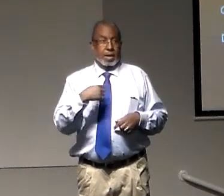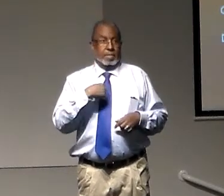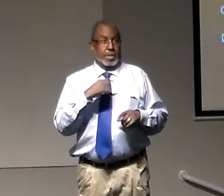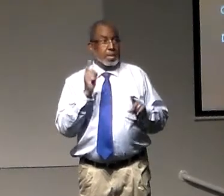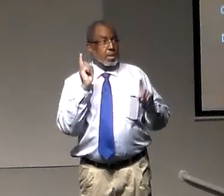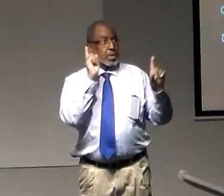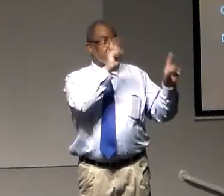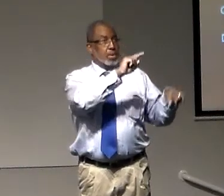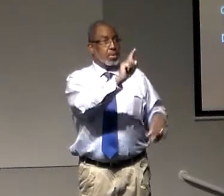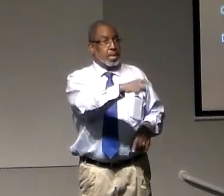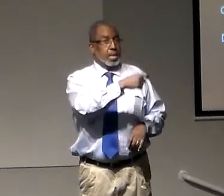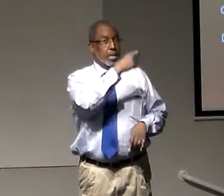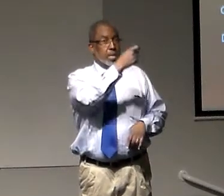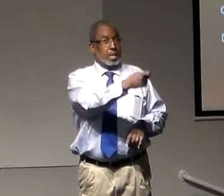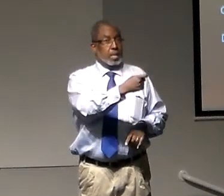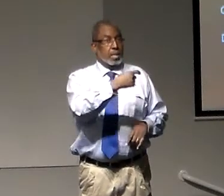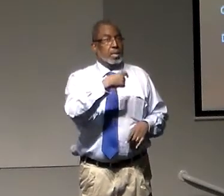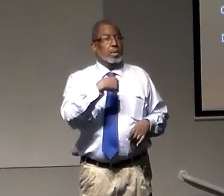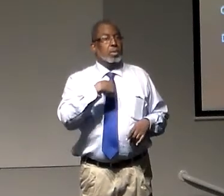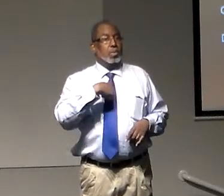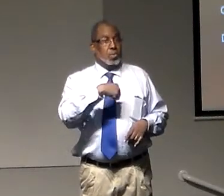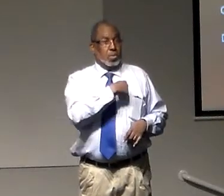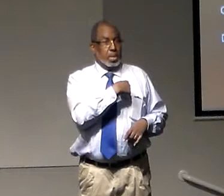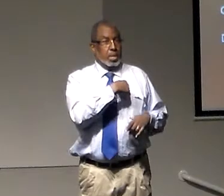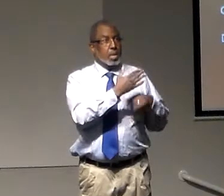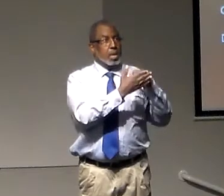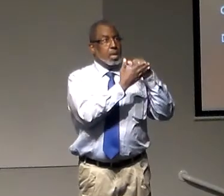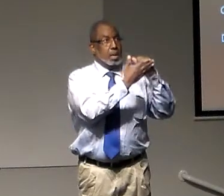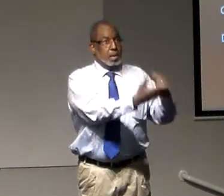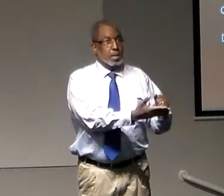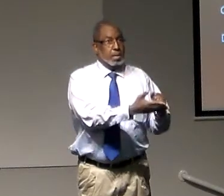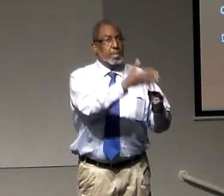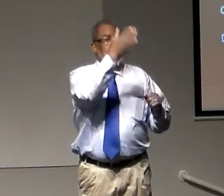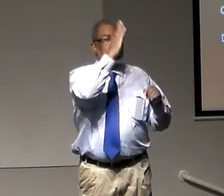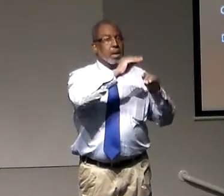And I'm thankful that I had Seth to go with me in Kenya. We helped them